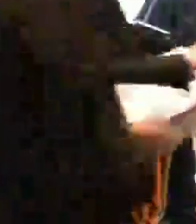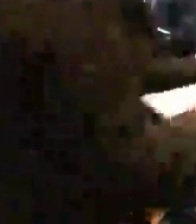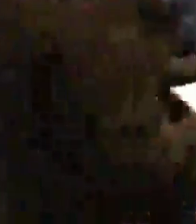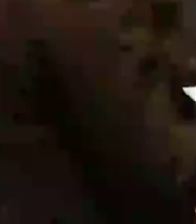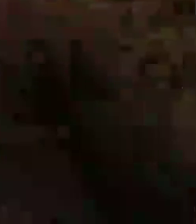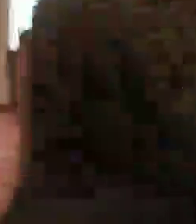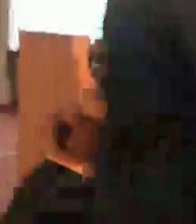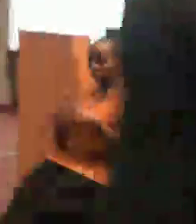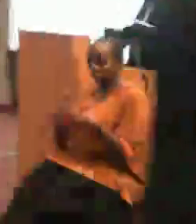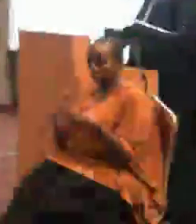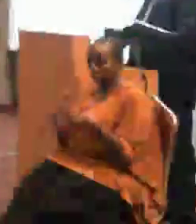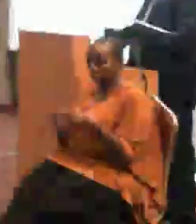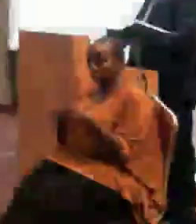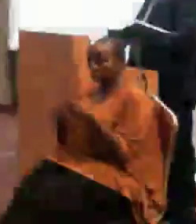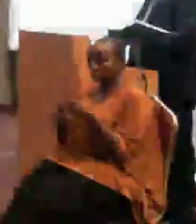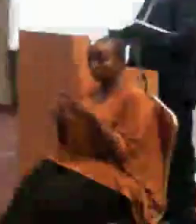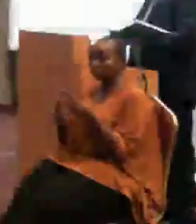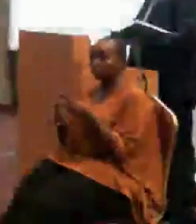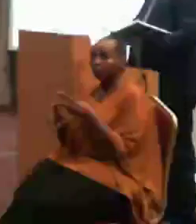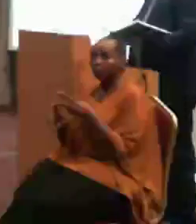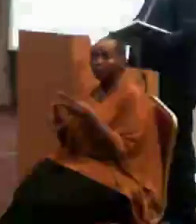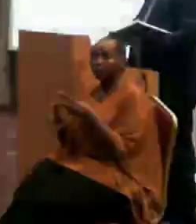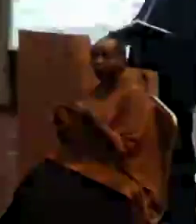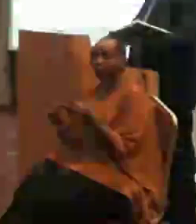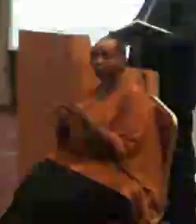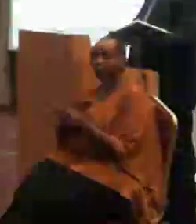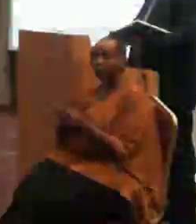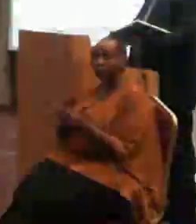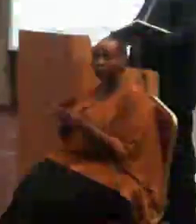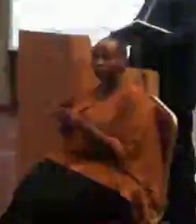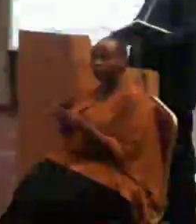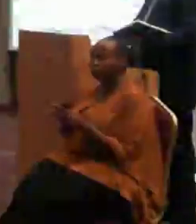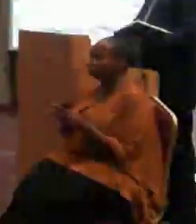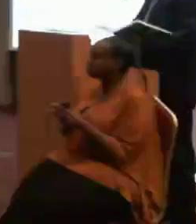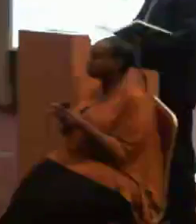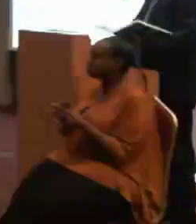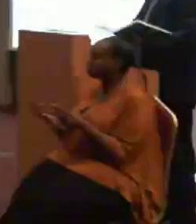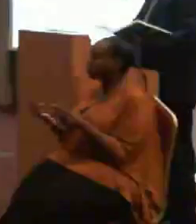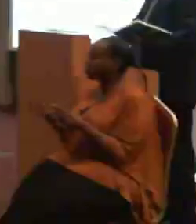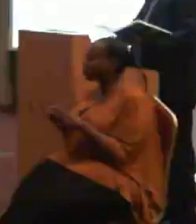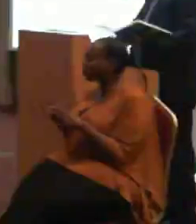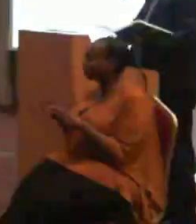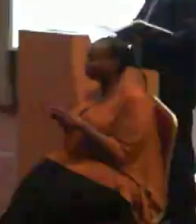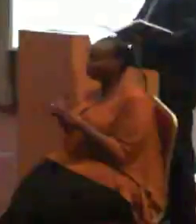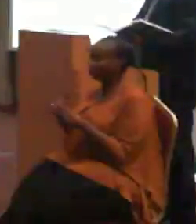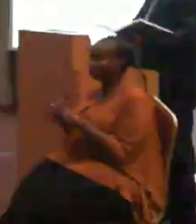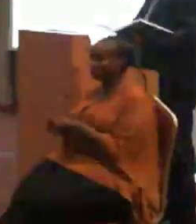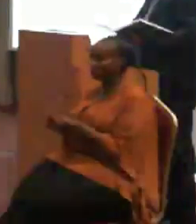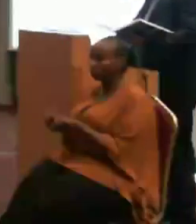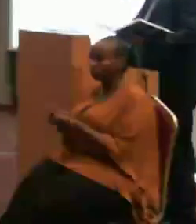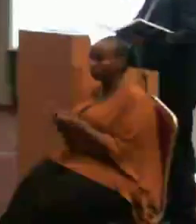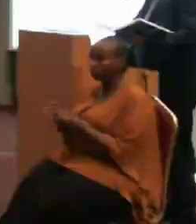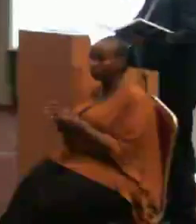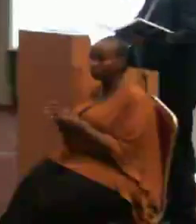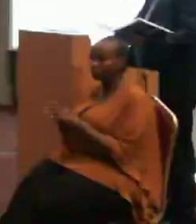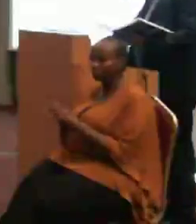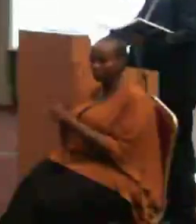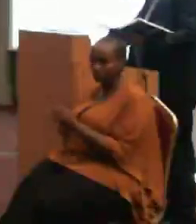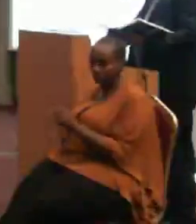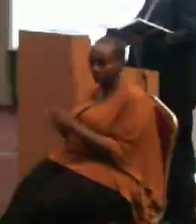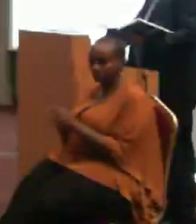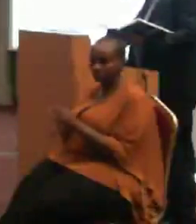assumptions around customers coming online, customers that are coming off, etc. But overall,